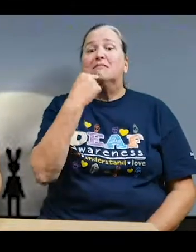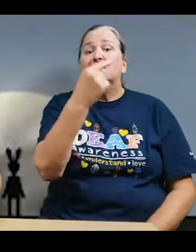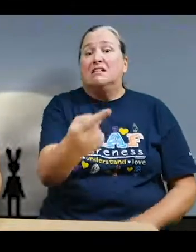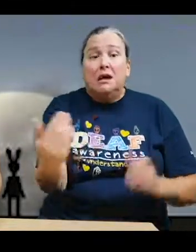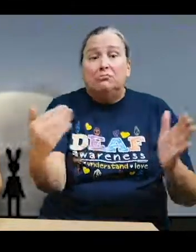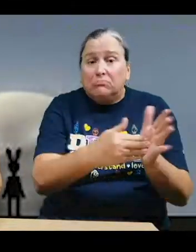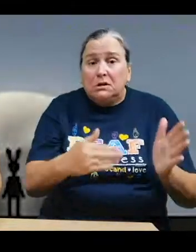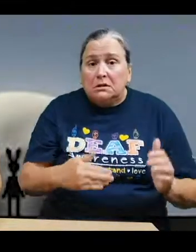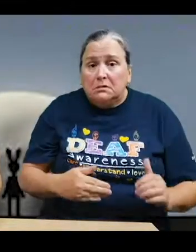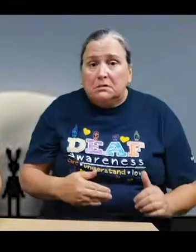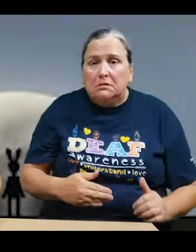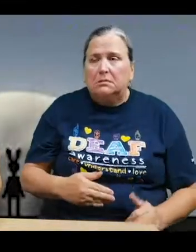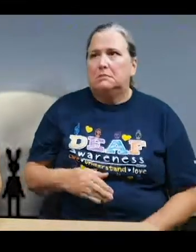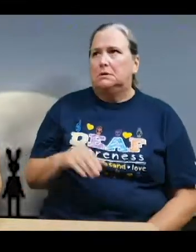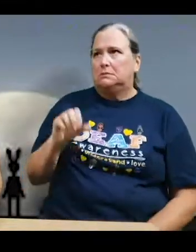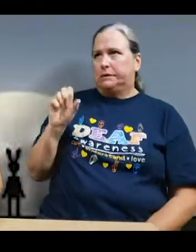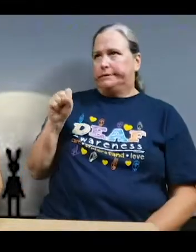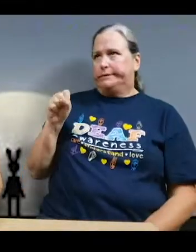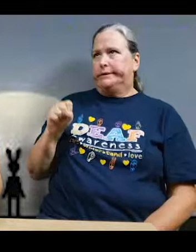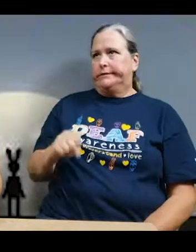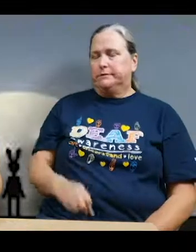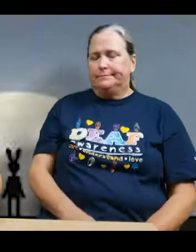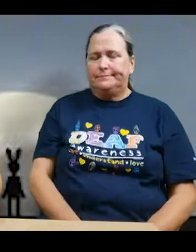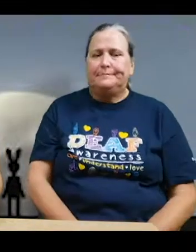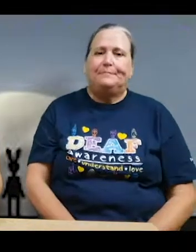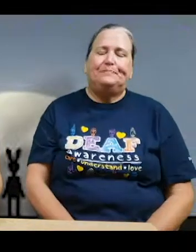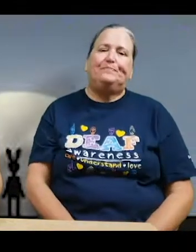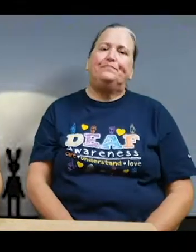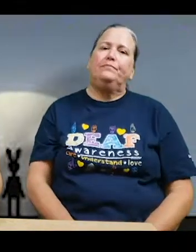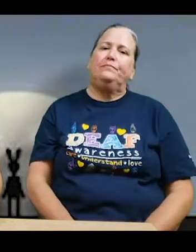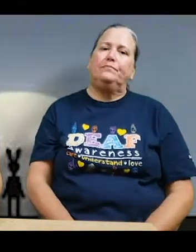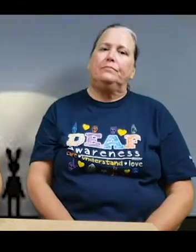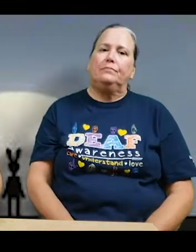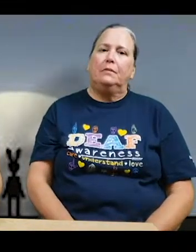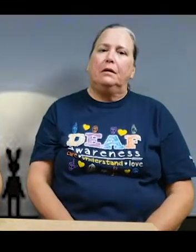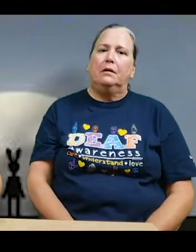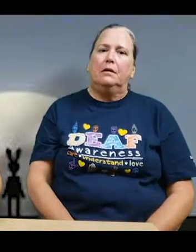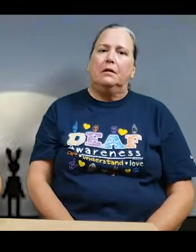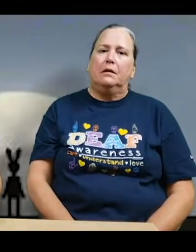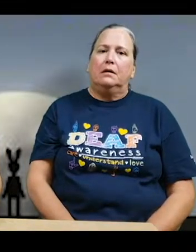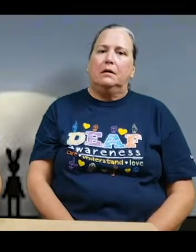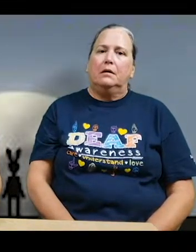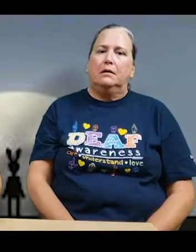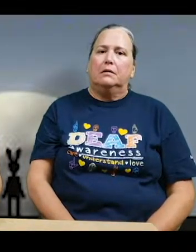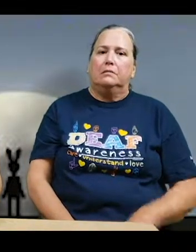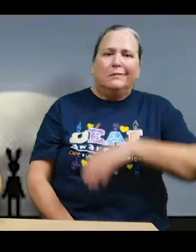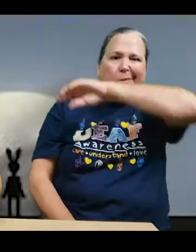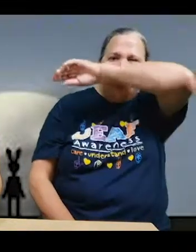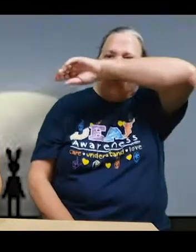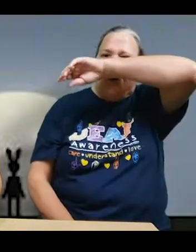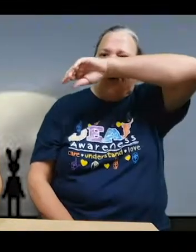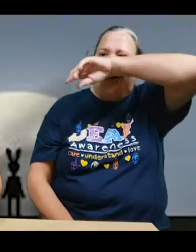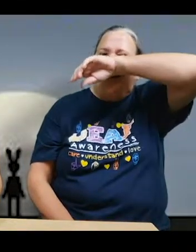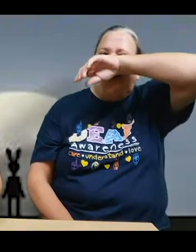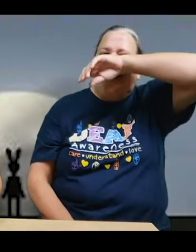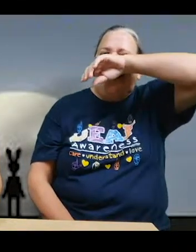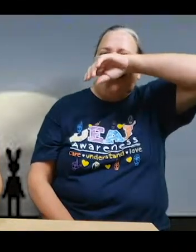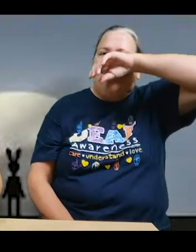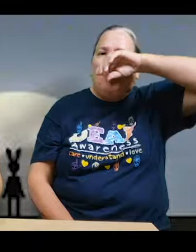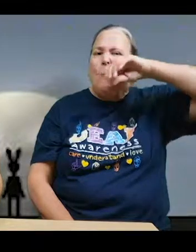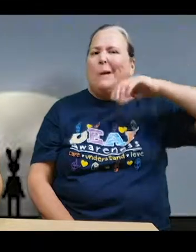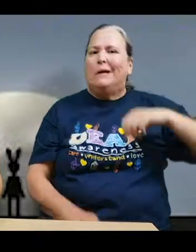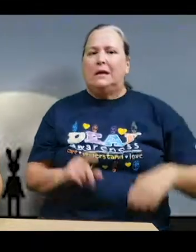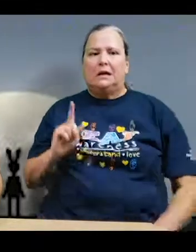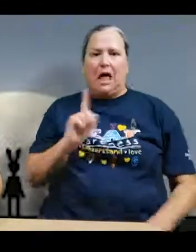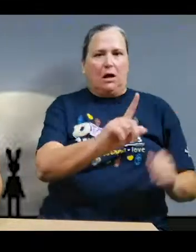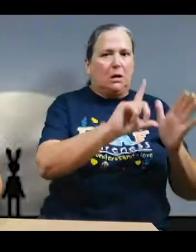again." "Yes'm," said Bryce. He wiped his hand across his nose. "I'll be back to get you,"